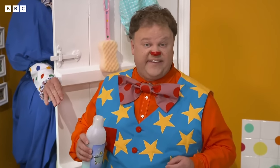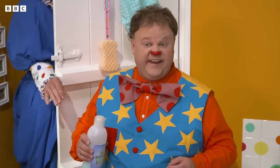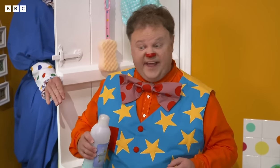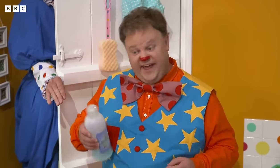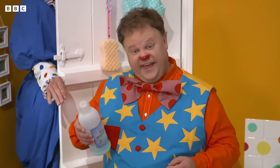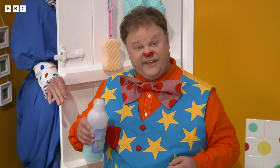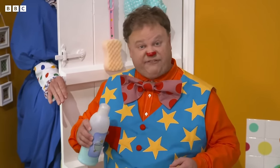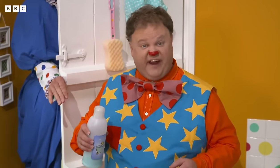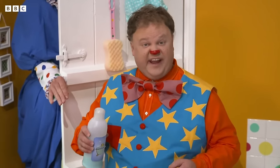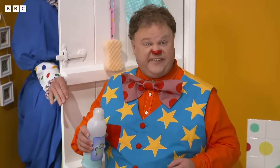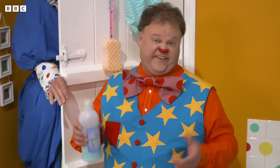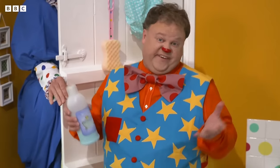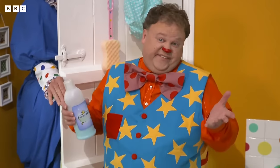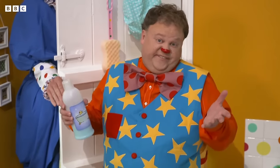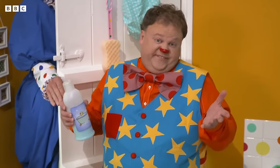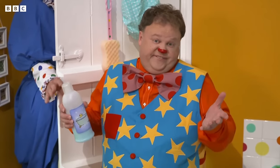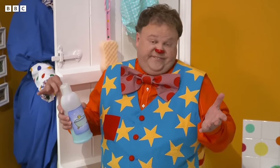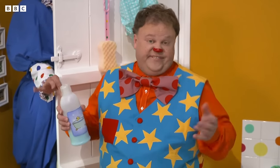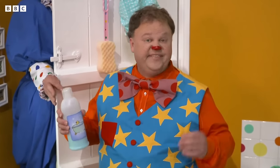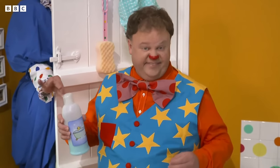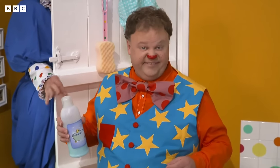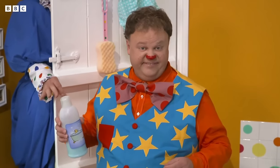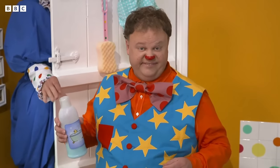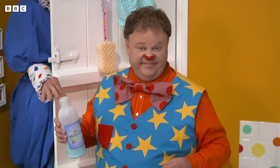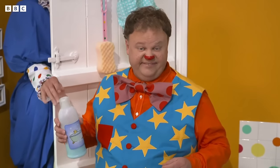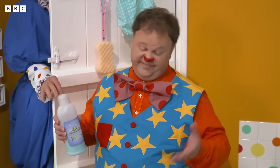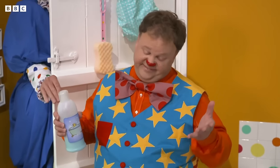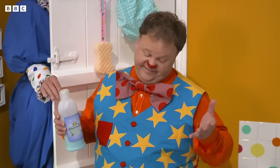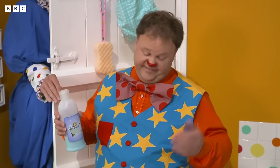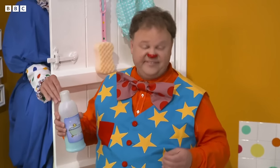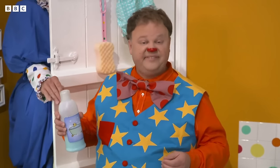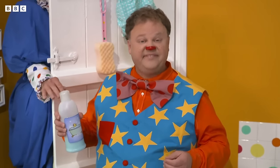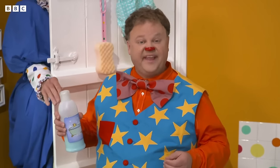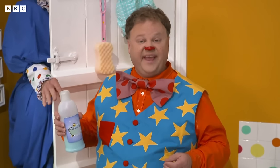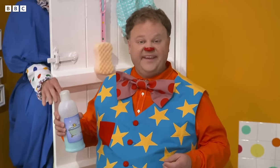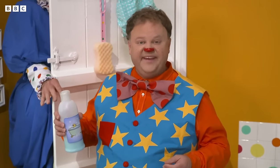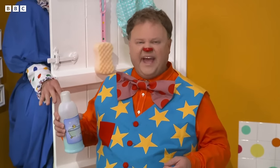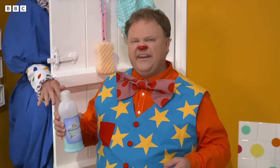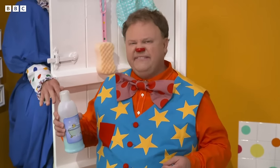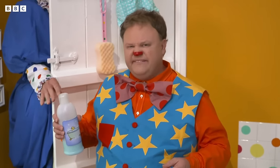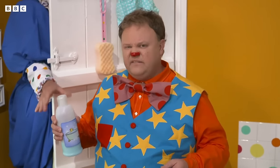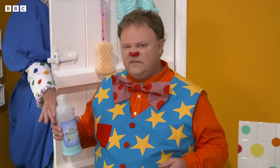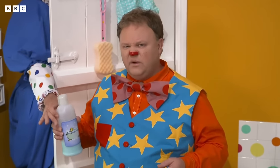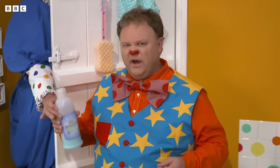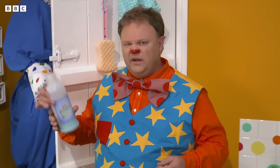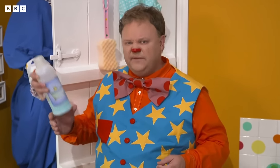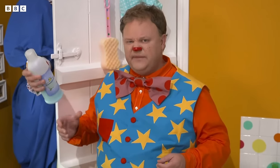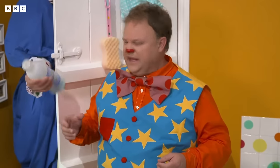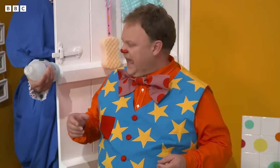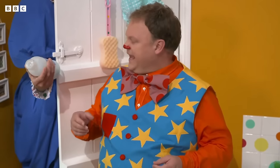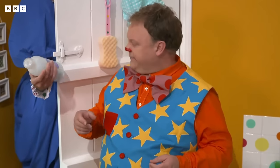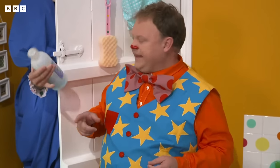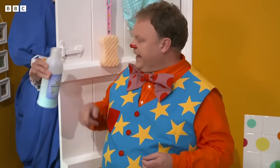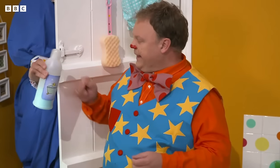kitchen, in the fridge? Oh, thank you, Mr. Tumble. I'll go and look there. Oh, that's nice. Hey,